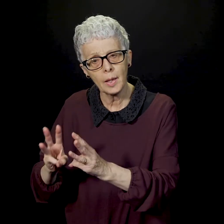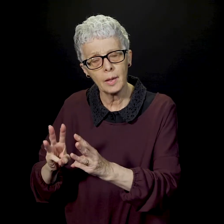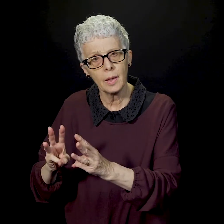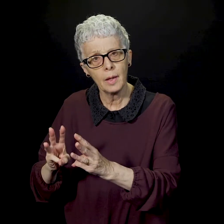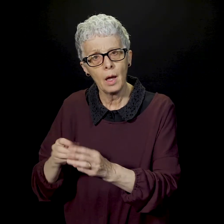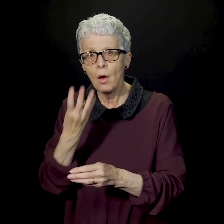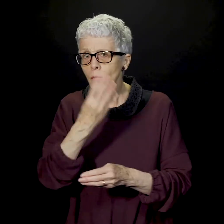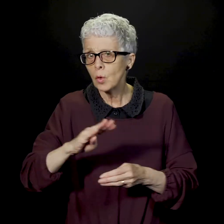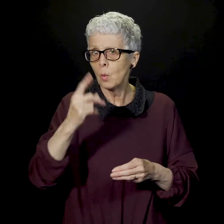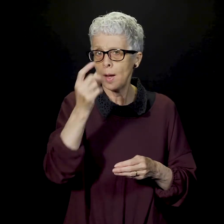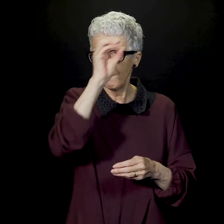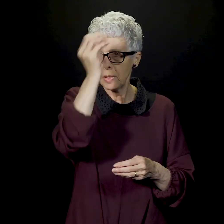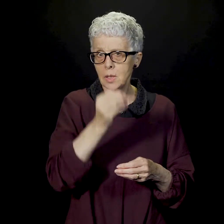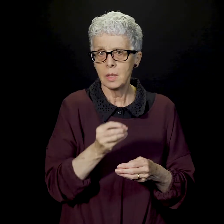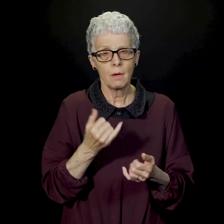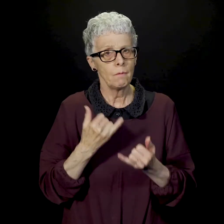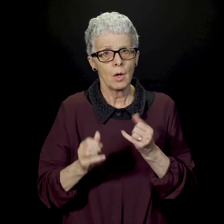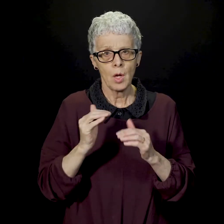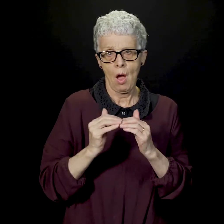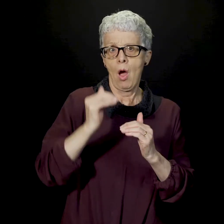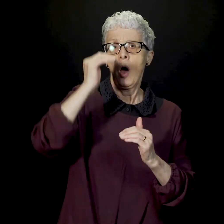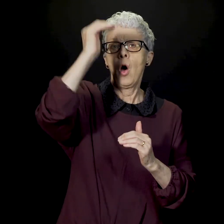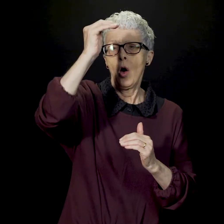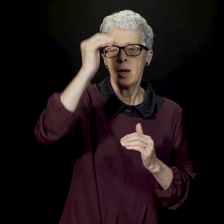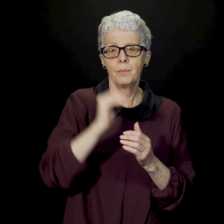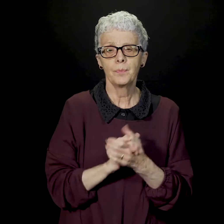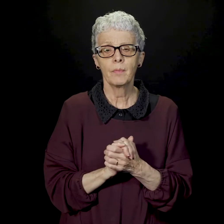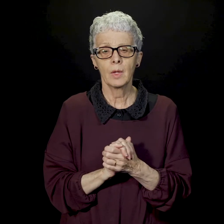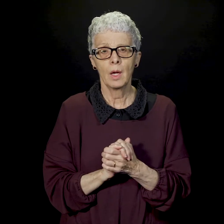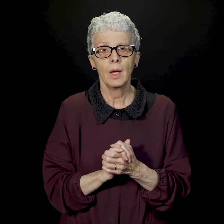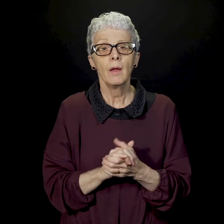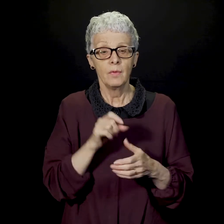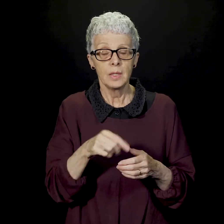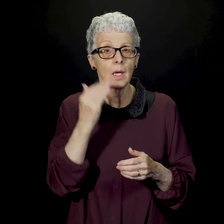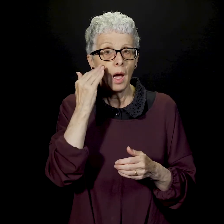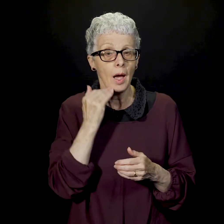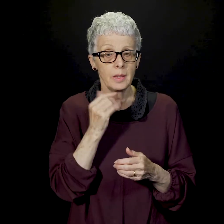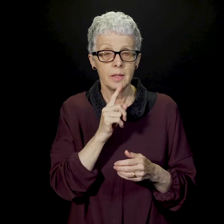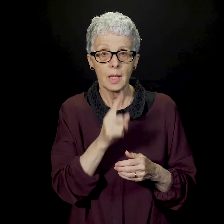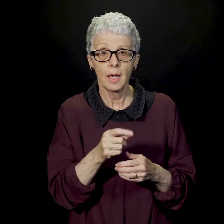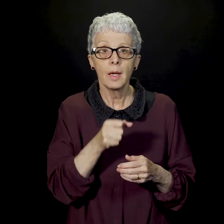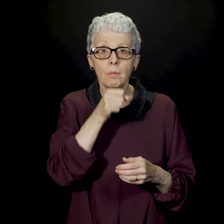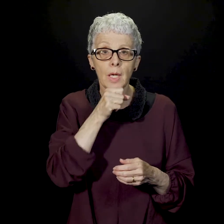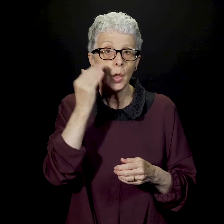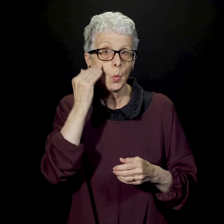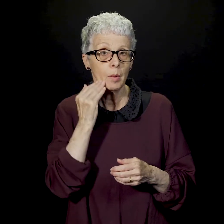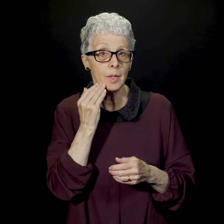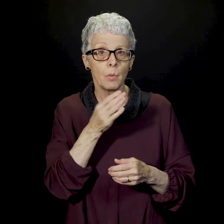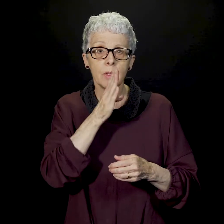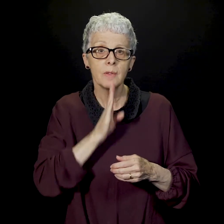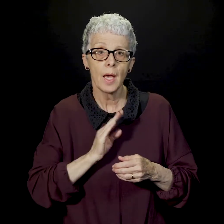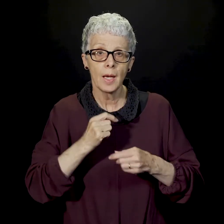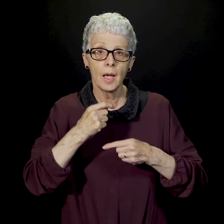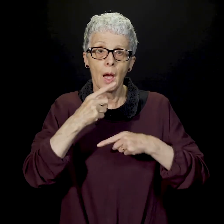really delivering on all it's promised? She finally went on to say, I found that both women and men were sad about the sex they were having. They wished